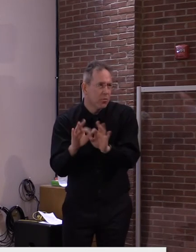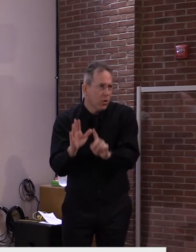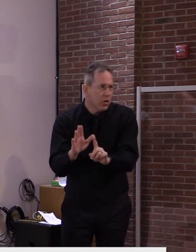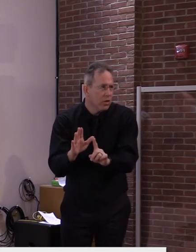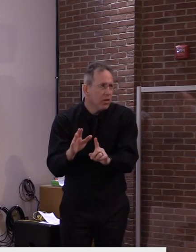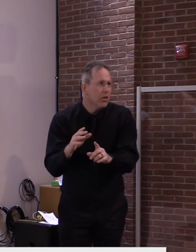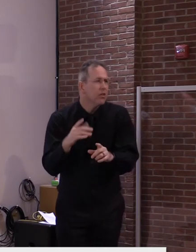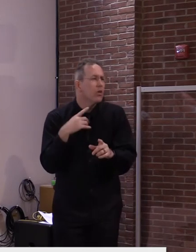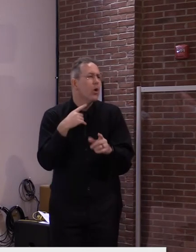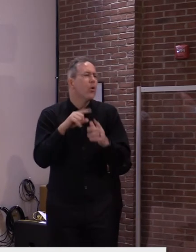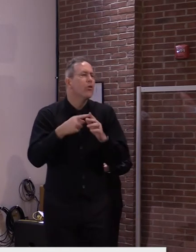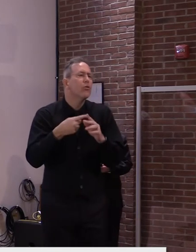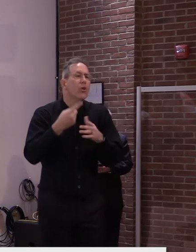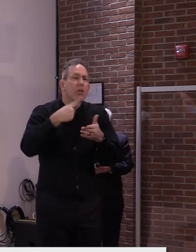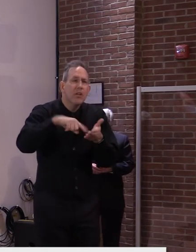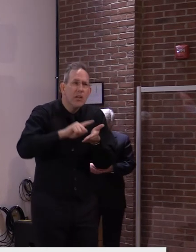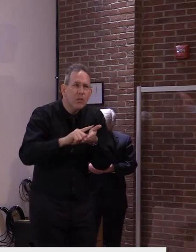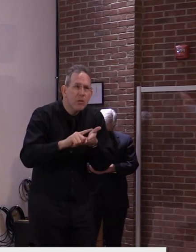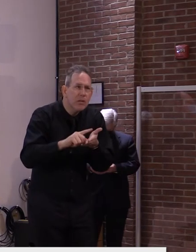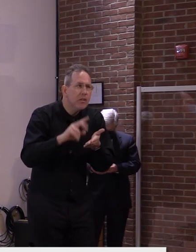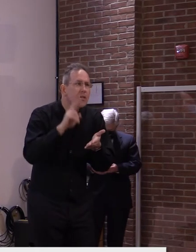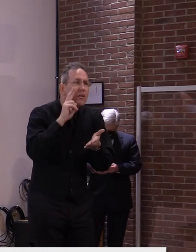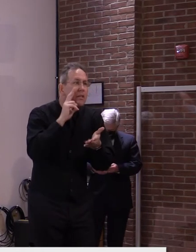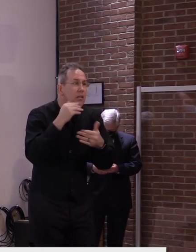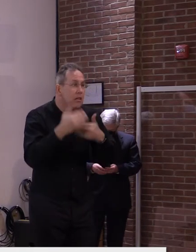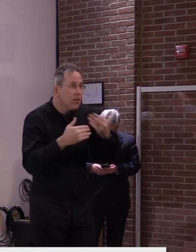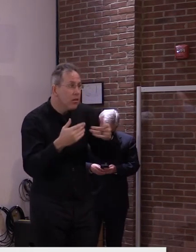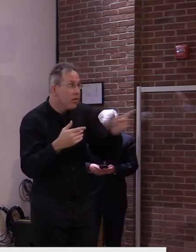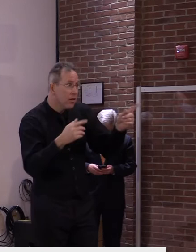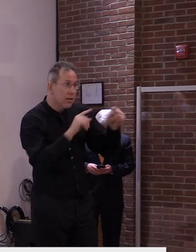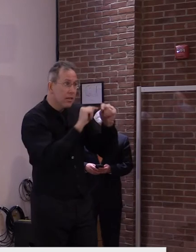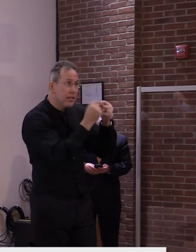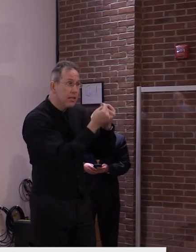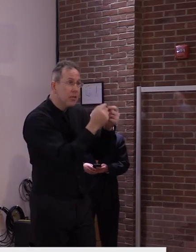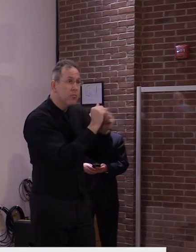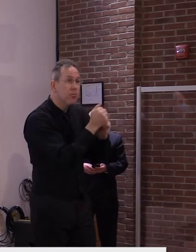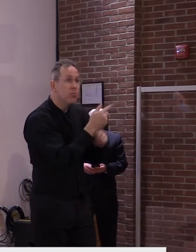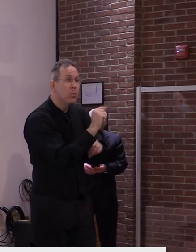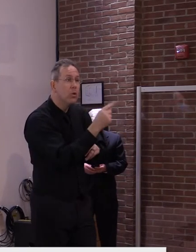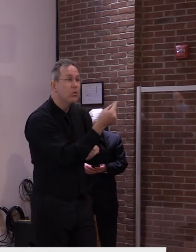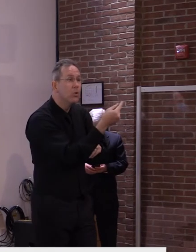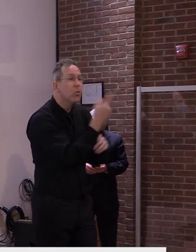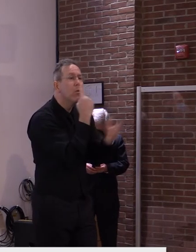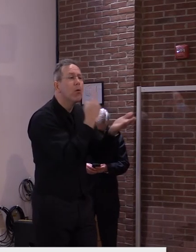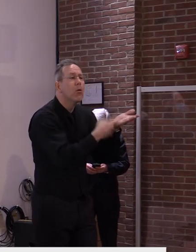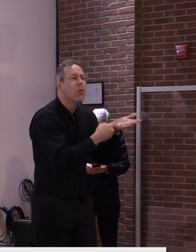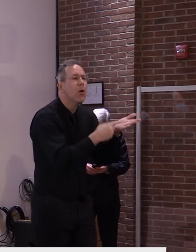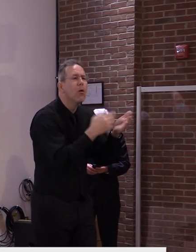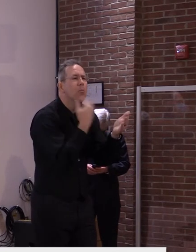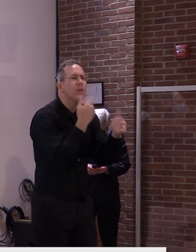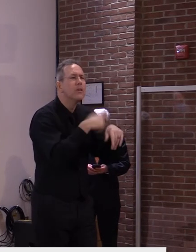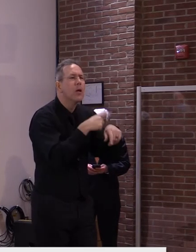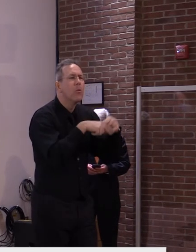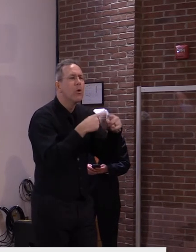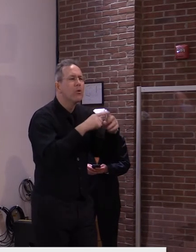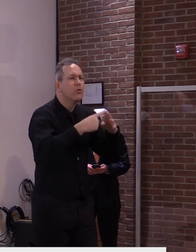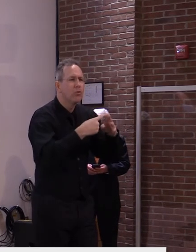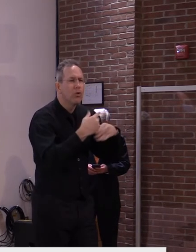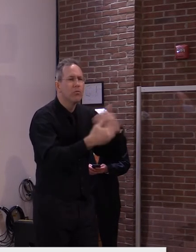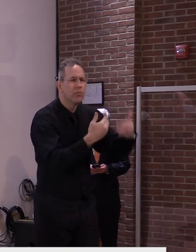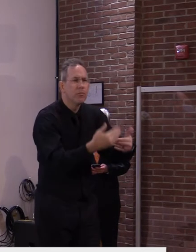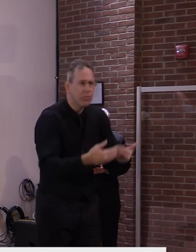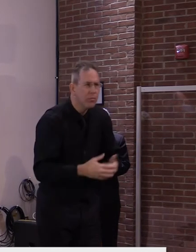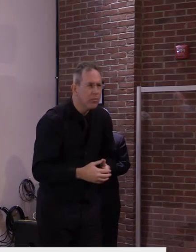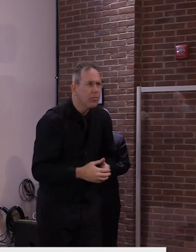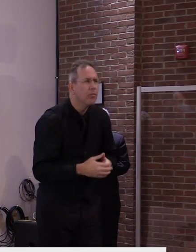week and discussing what an appropriate timeline is to potentially move to that third phase that I know folks